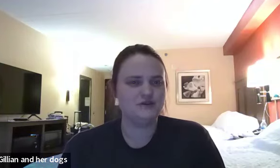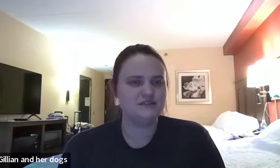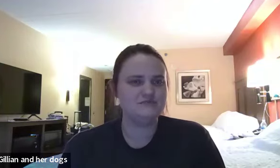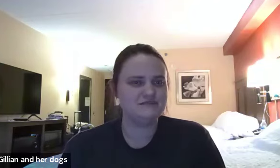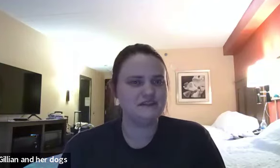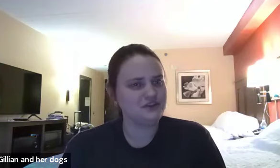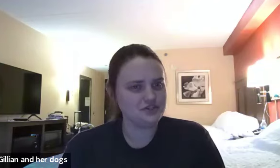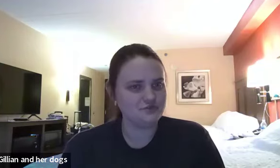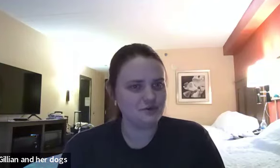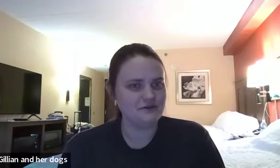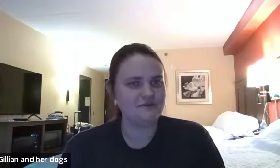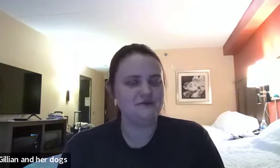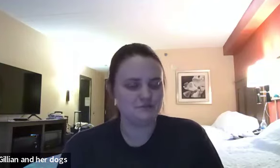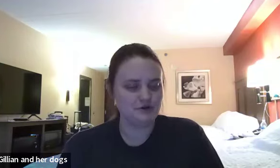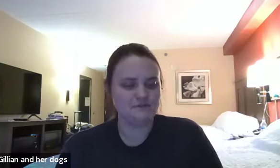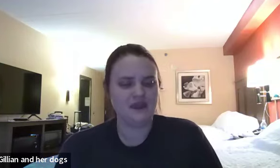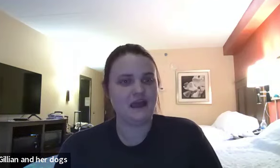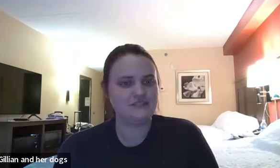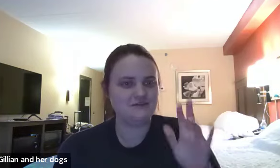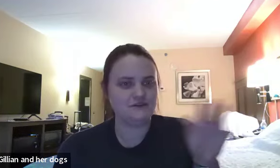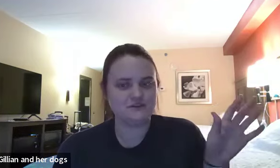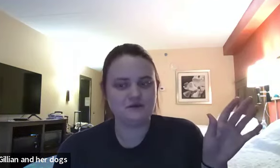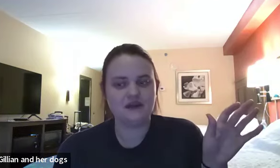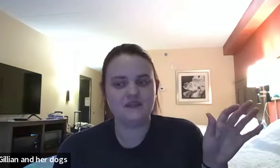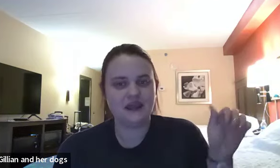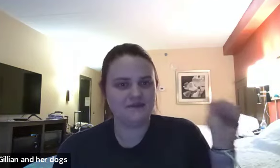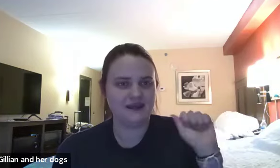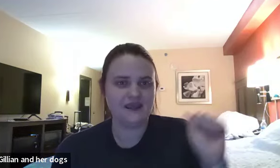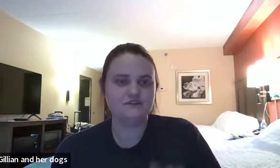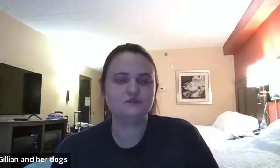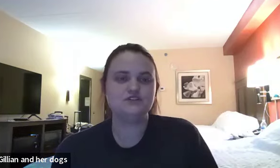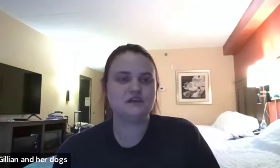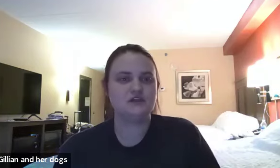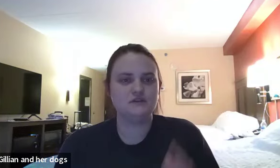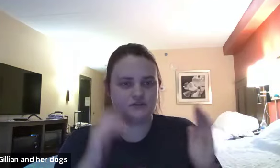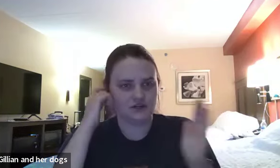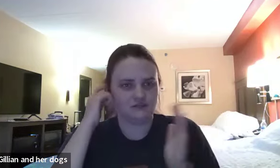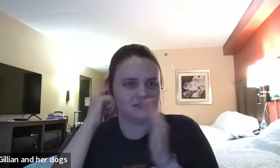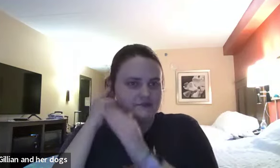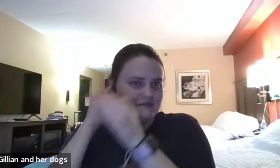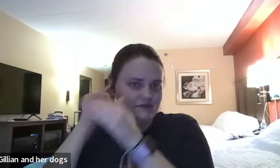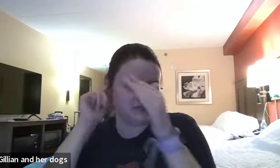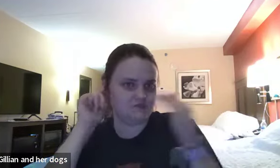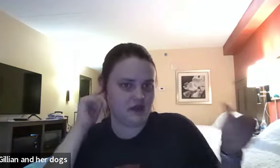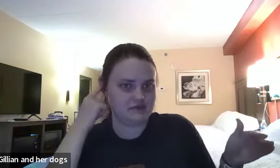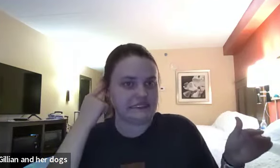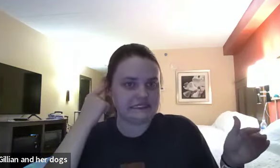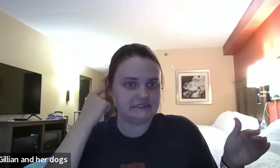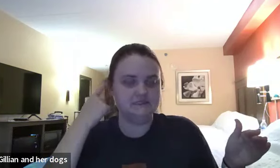very specific niche sport, I would still fingerspell it and then add that A afterwards so they know that you're talking about a specific type of athlete.